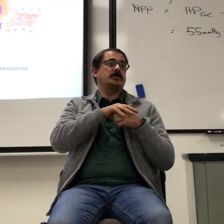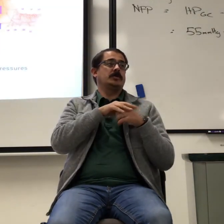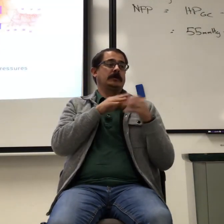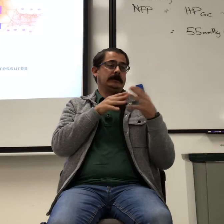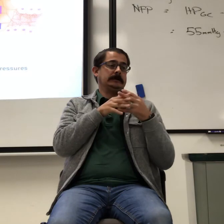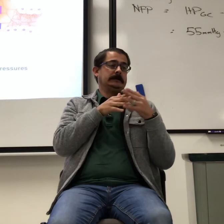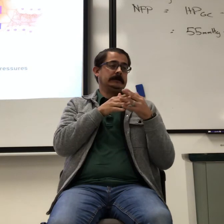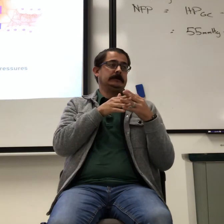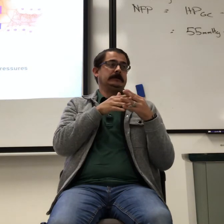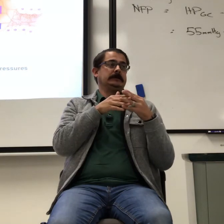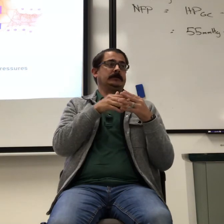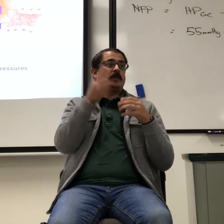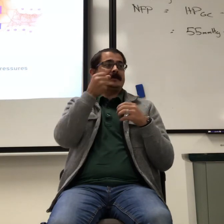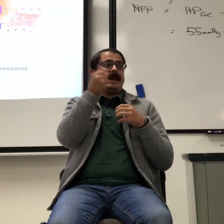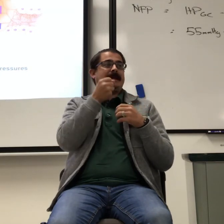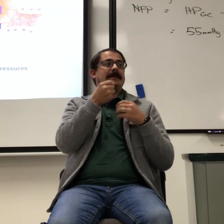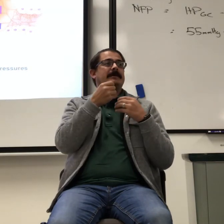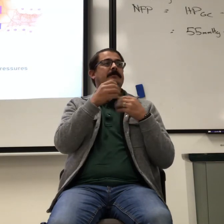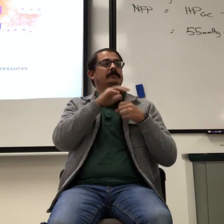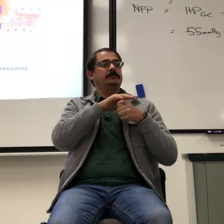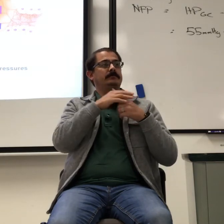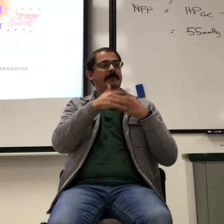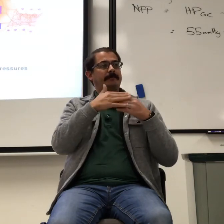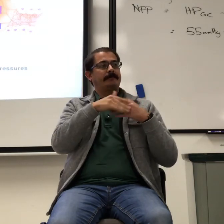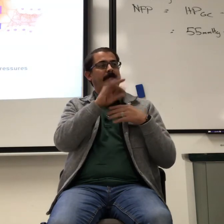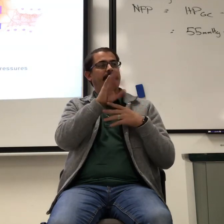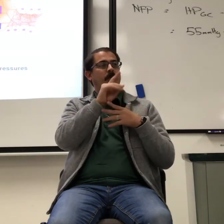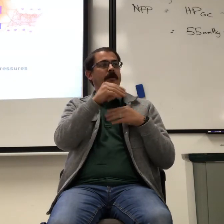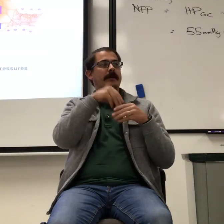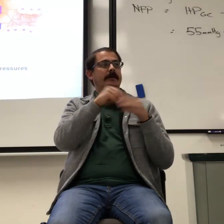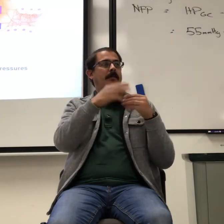in the blood, and that's calculated to be something like 30